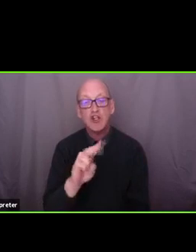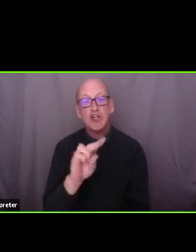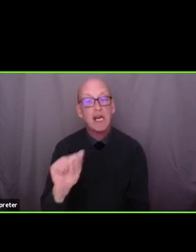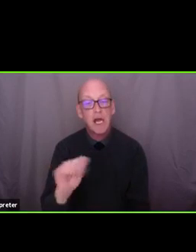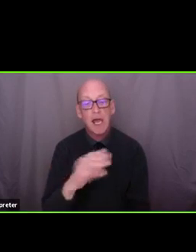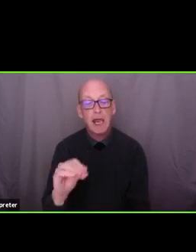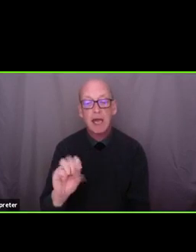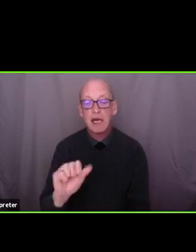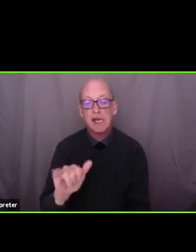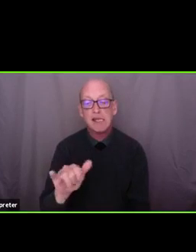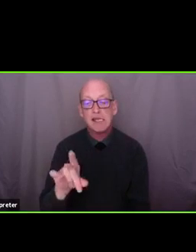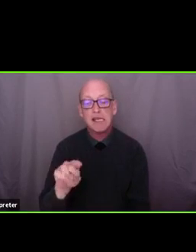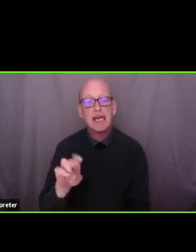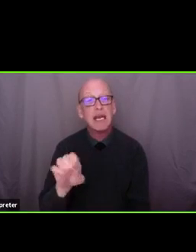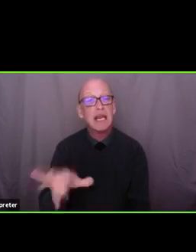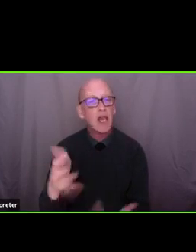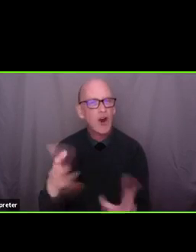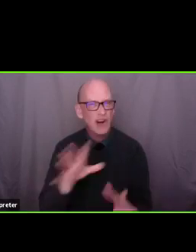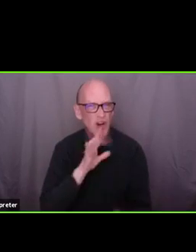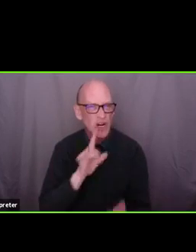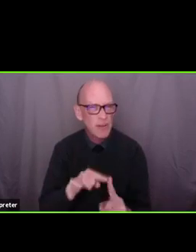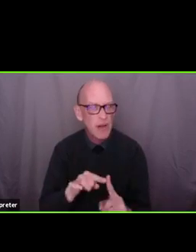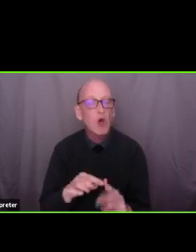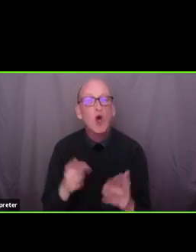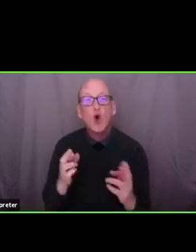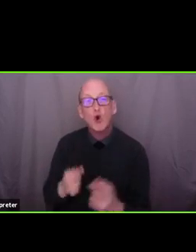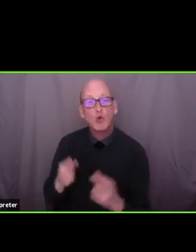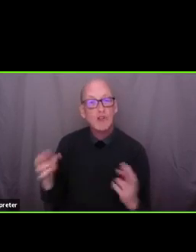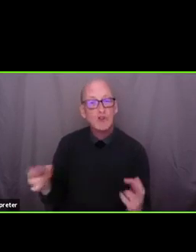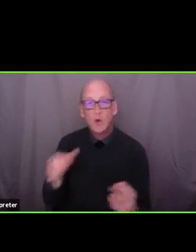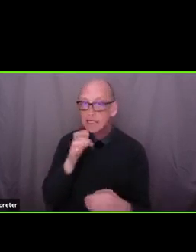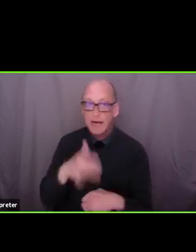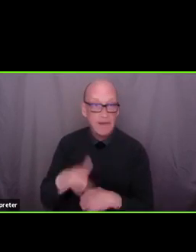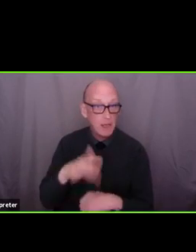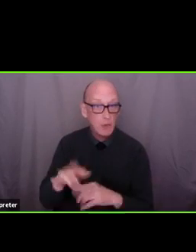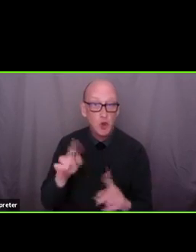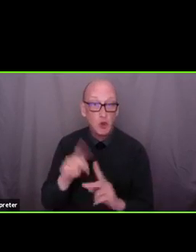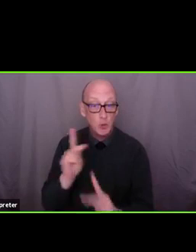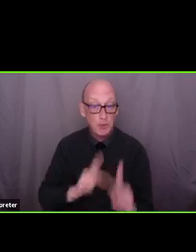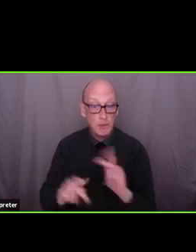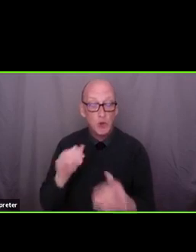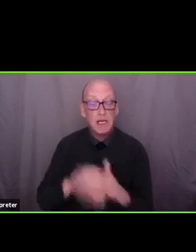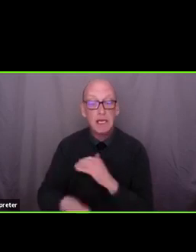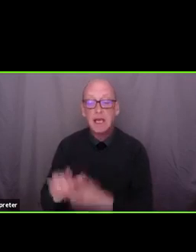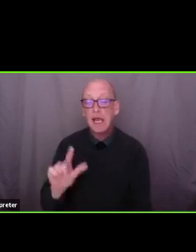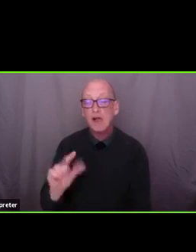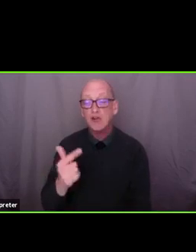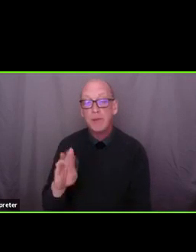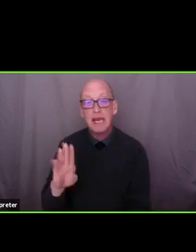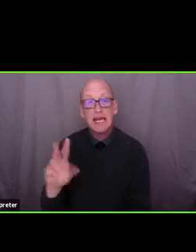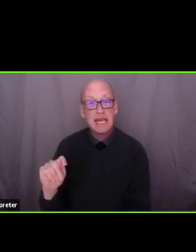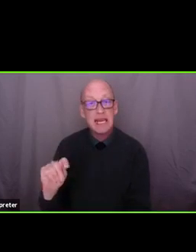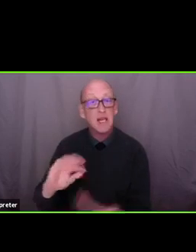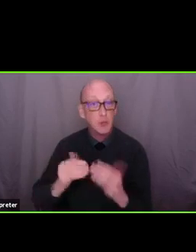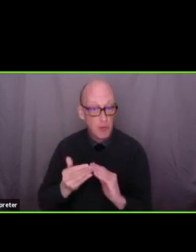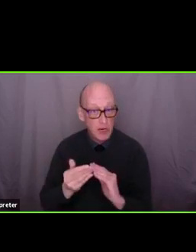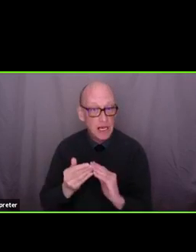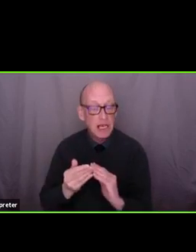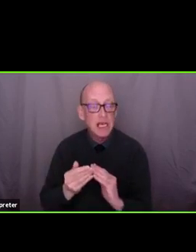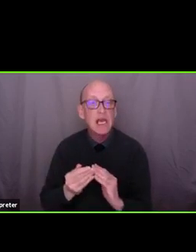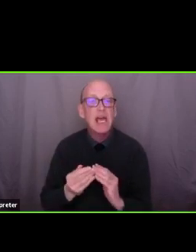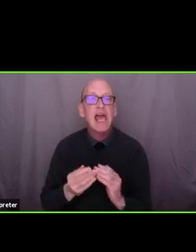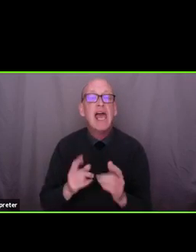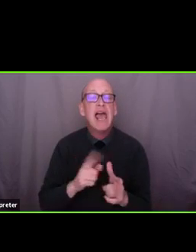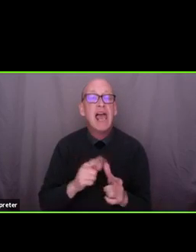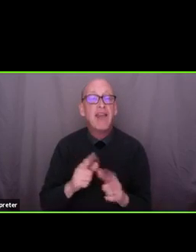in part talking about resources not being available to people in the LGBT community, and it only being exacerbated when you